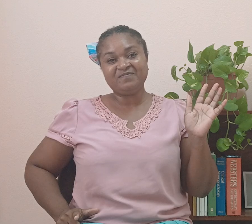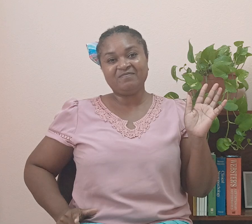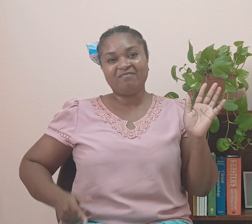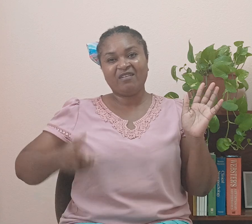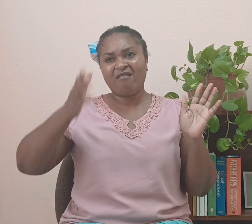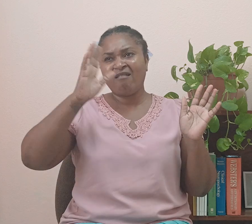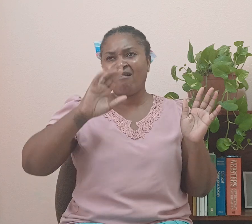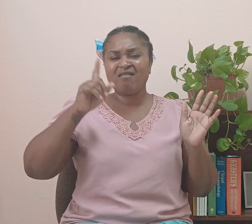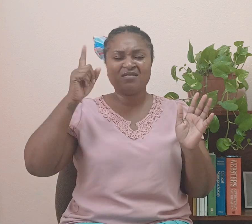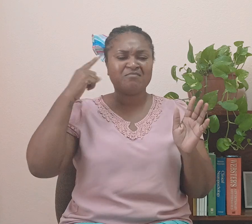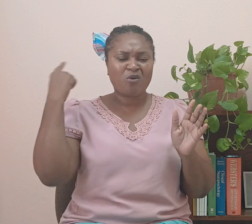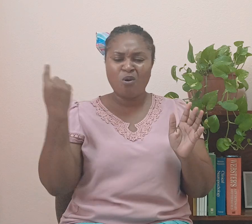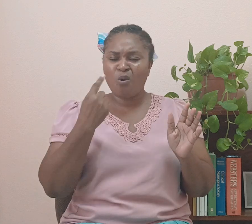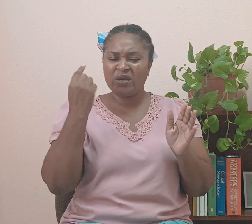me.